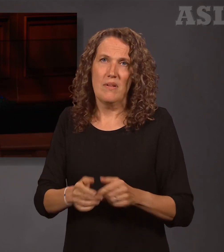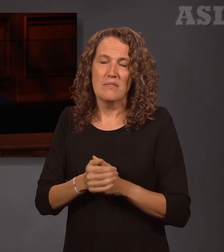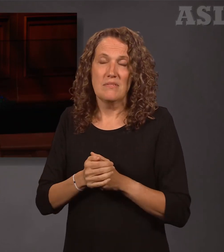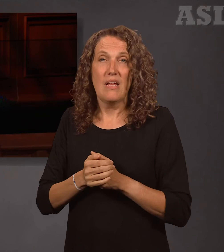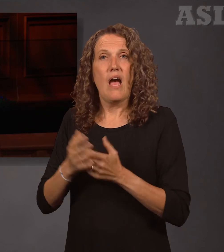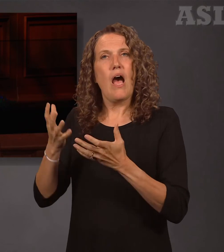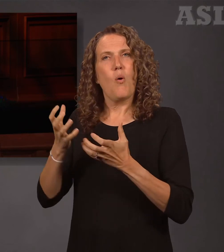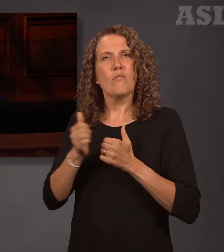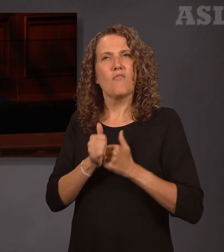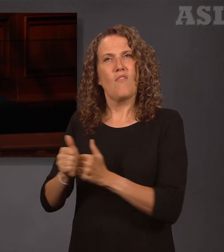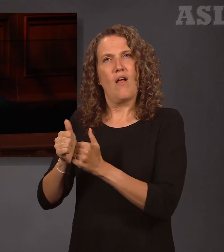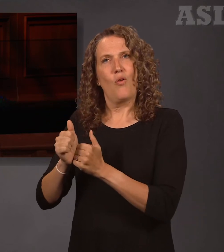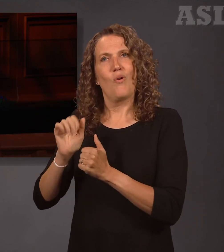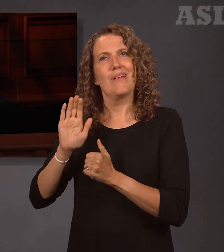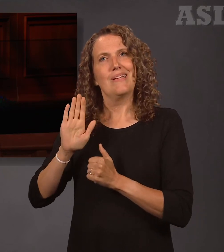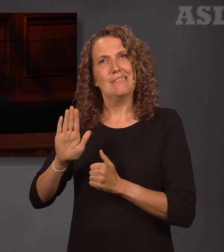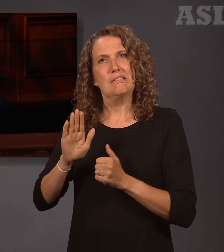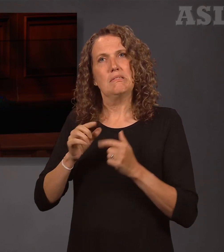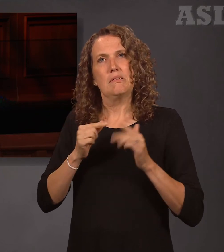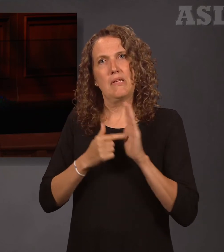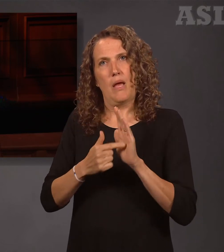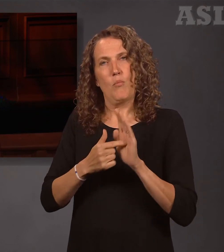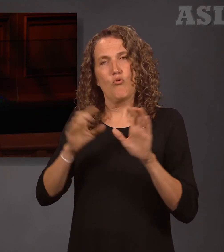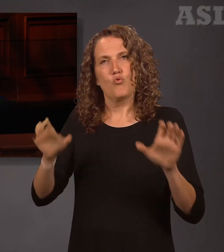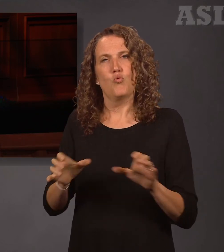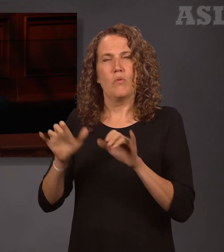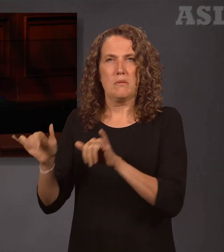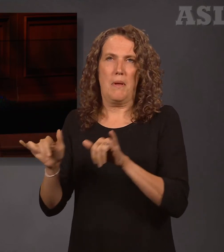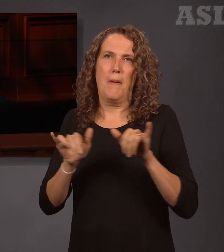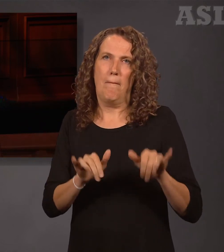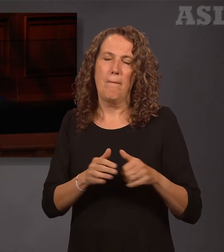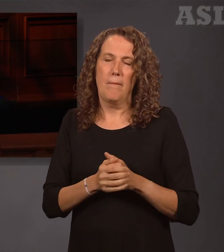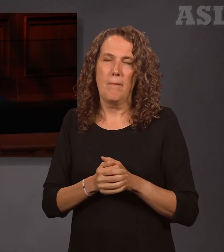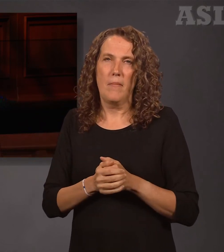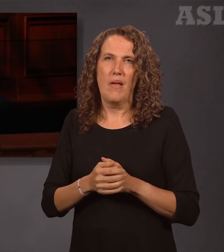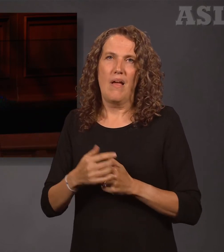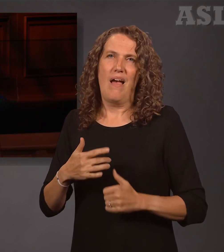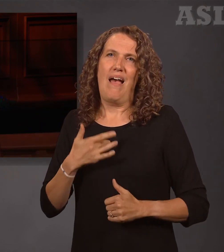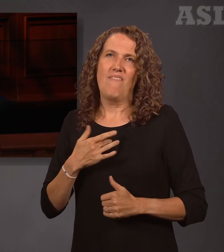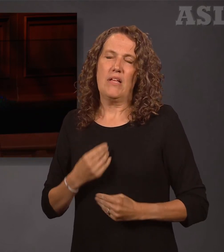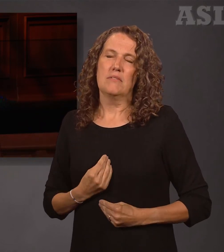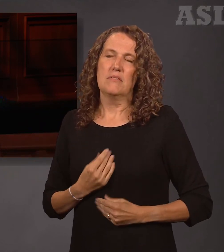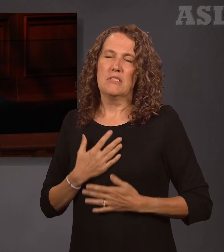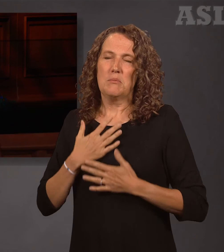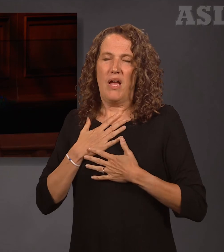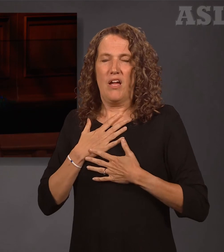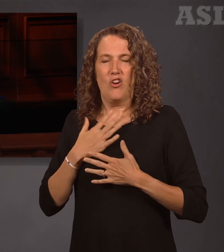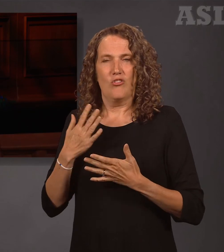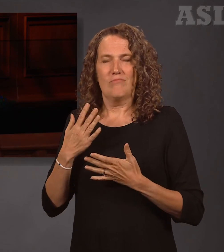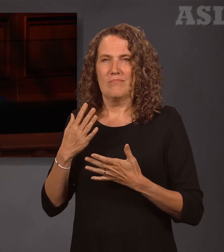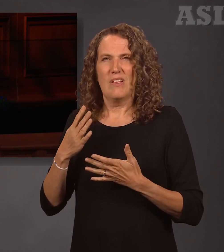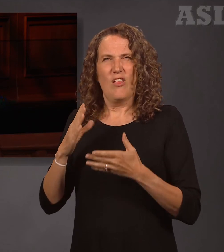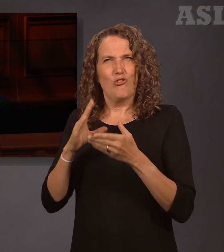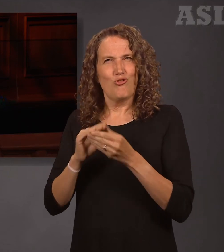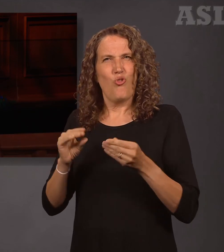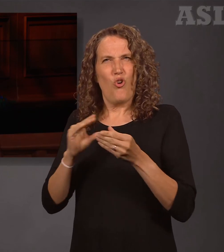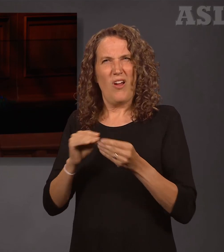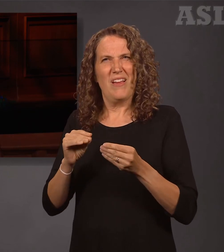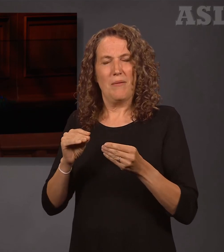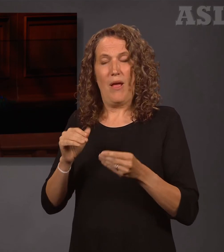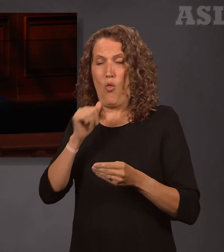to follow his example by doing the same I am inspired by the wholehearted whole soul